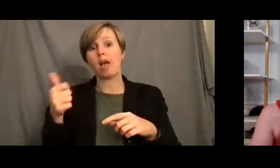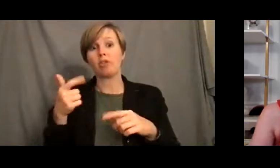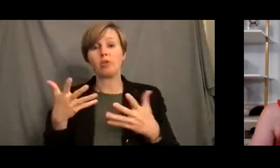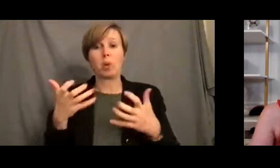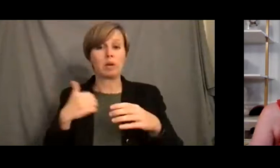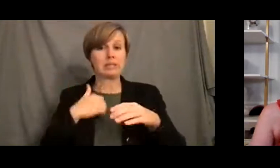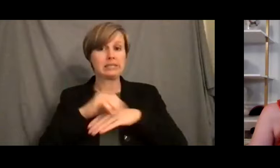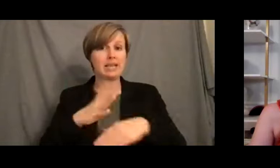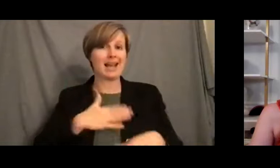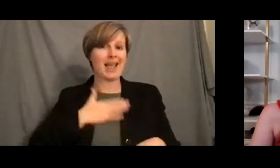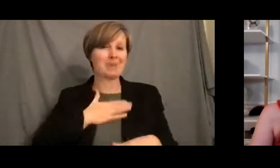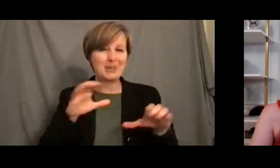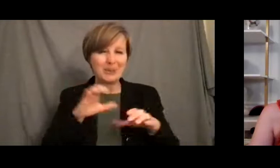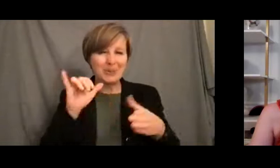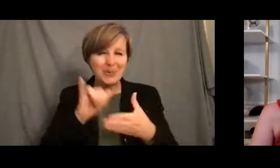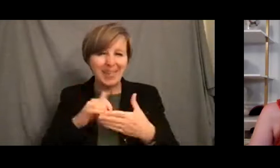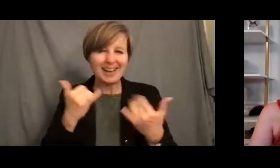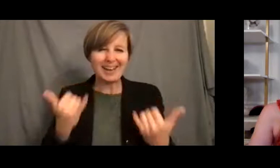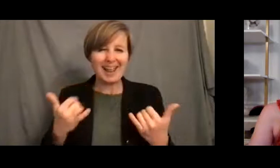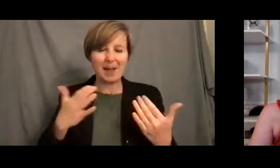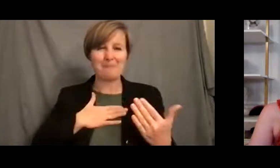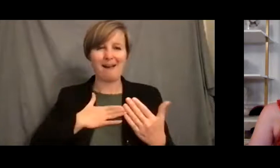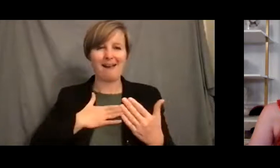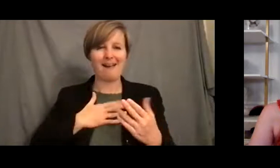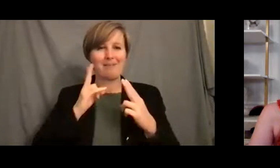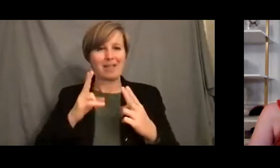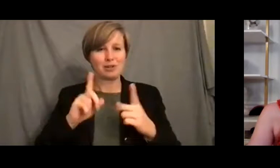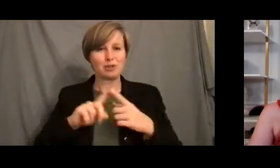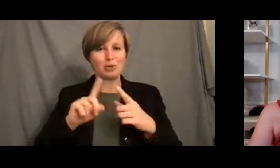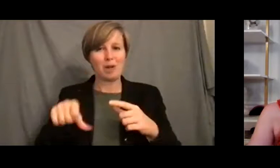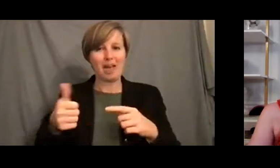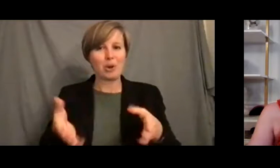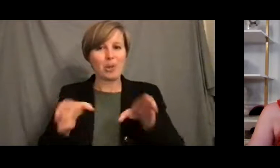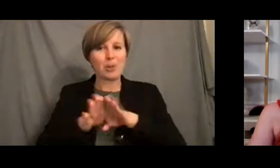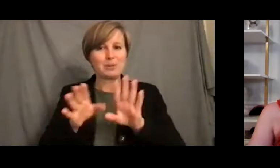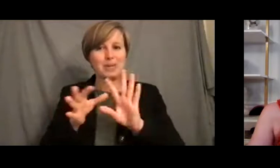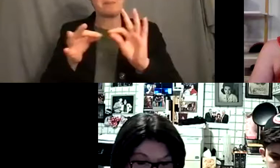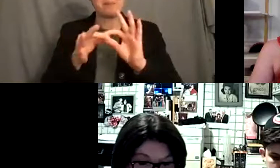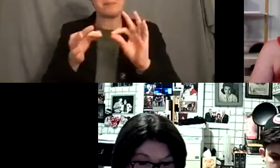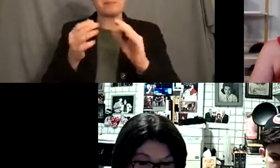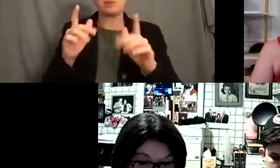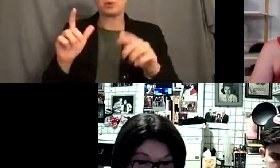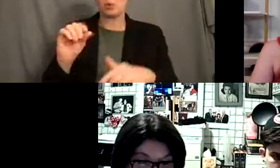send, I'm happy to do it. Now it's my pleasure to give another closing moment here to Connor Cummings.